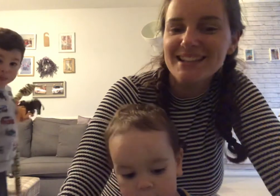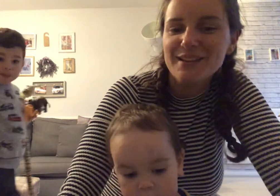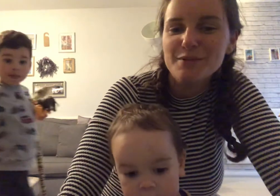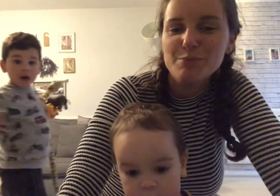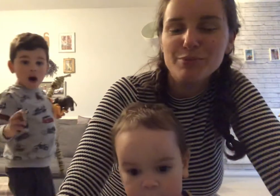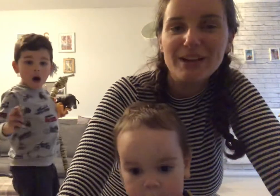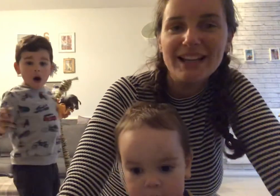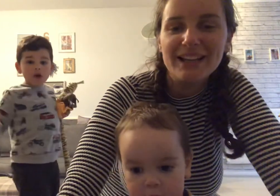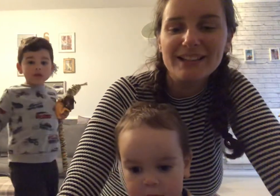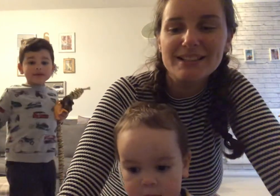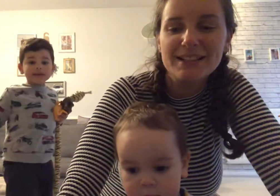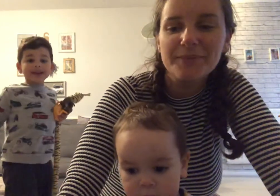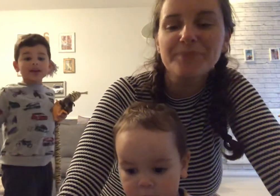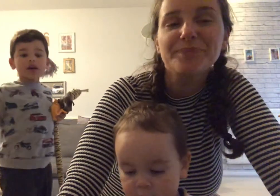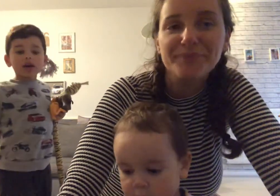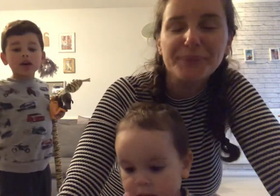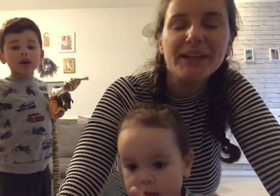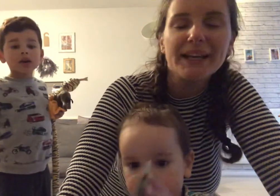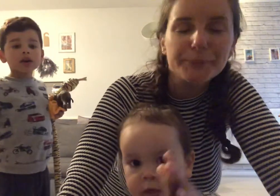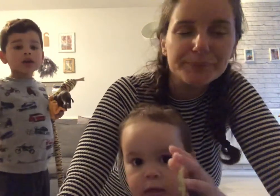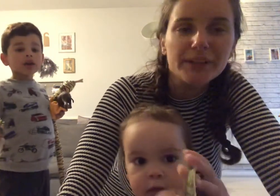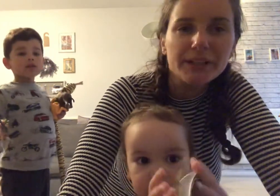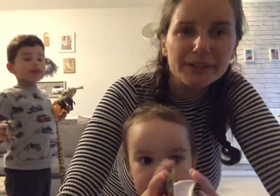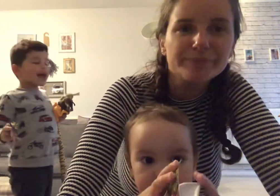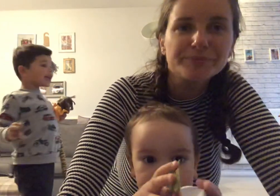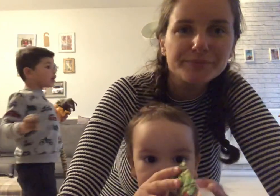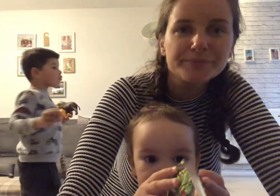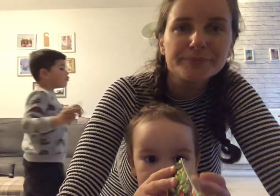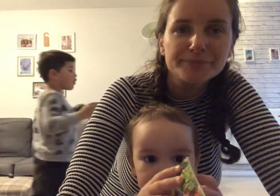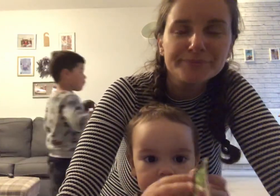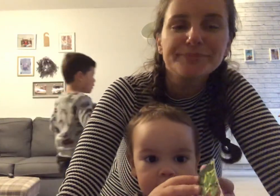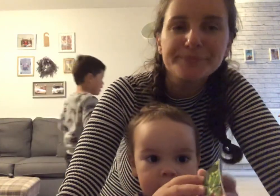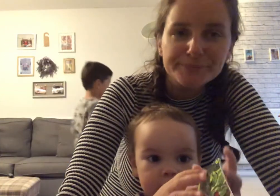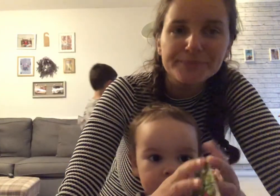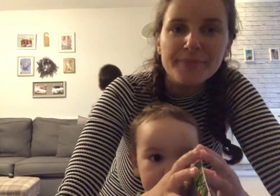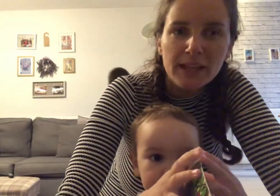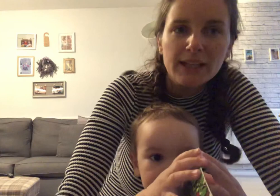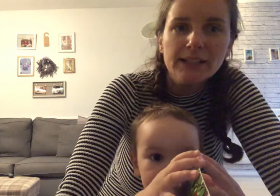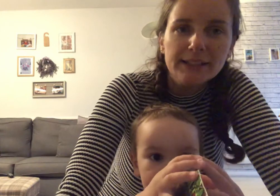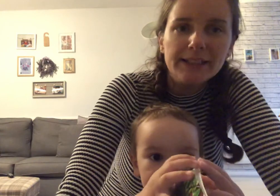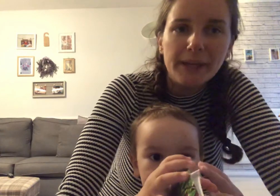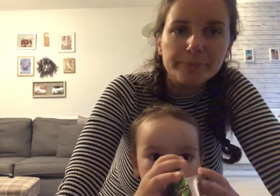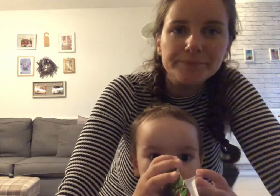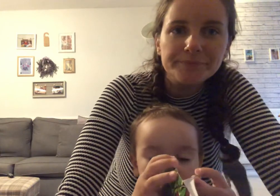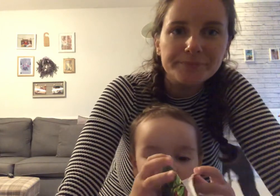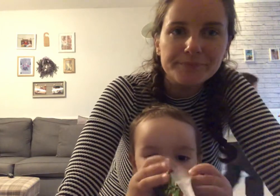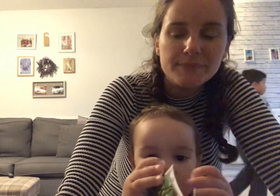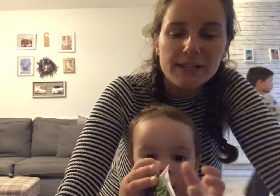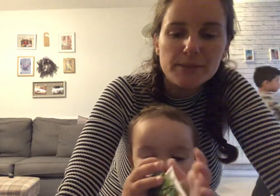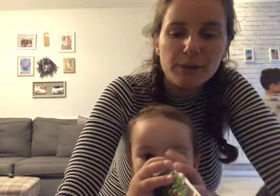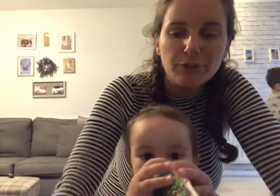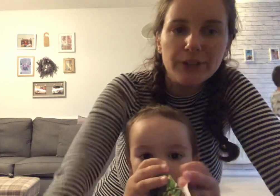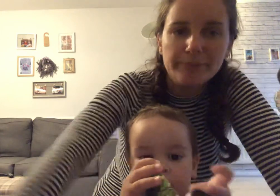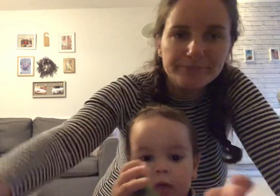It's brilliant. Oh, dear. Yeah, I know. Lemmy's ripping it. Sounds about right.